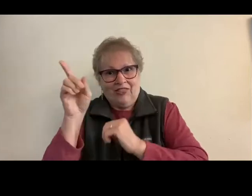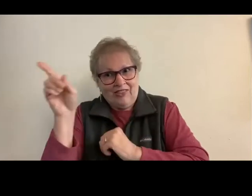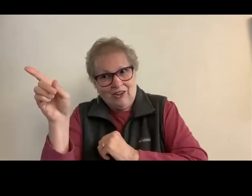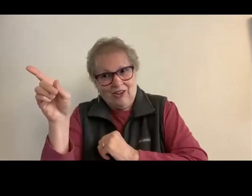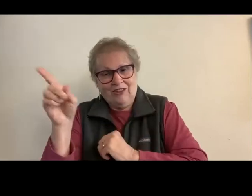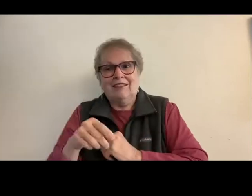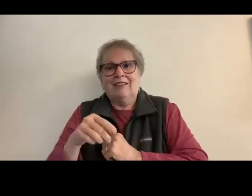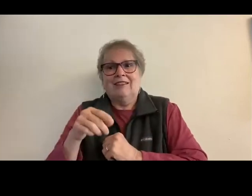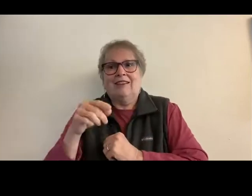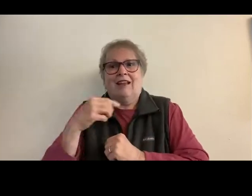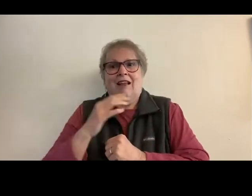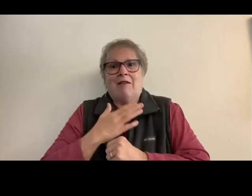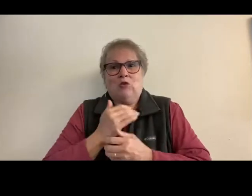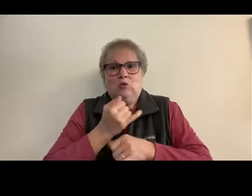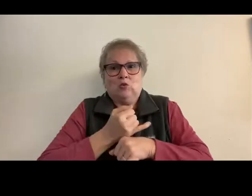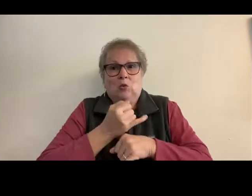was teaching there.